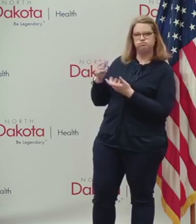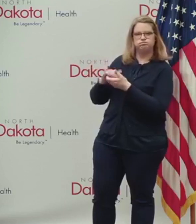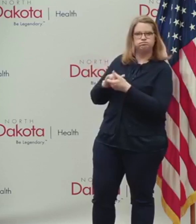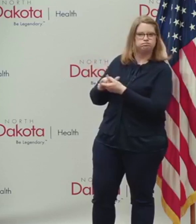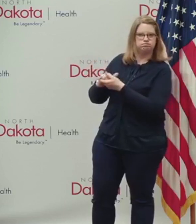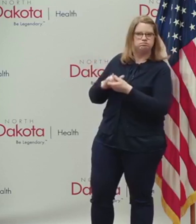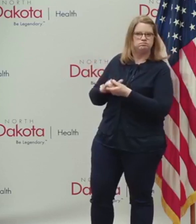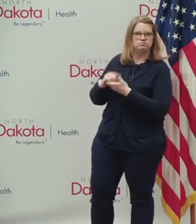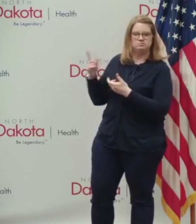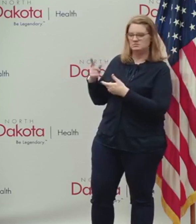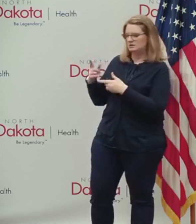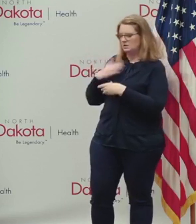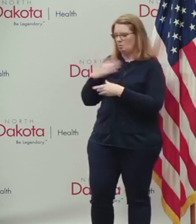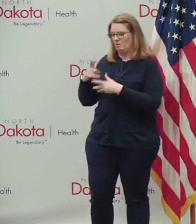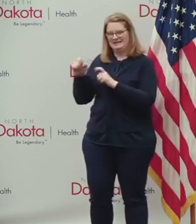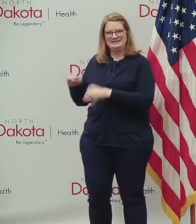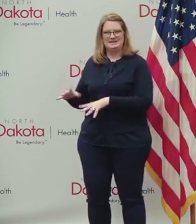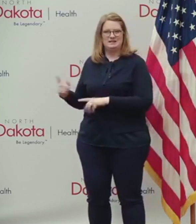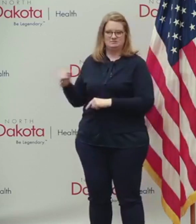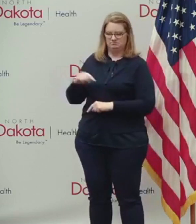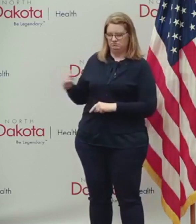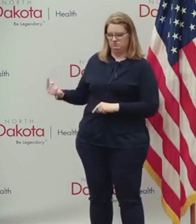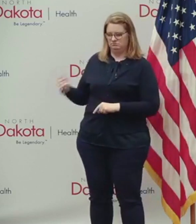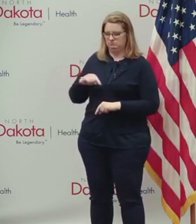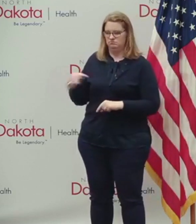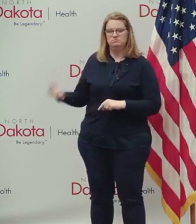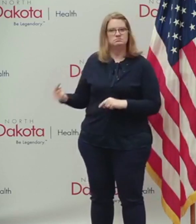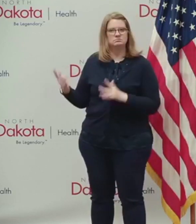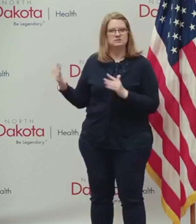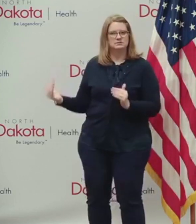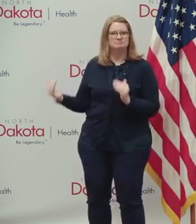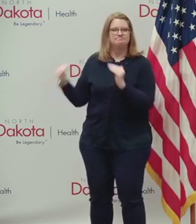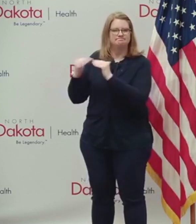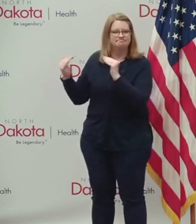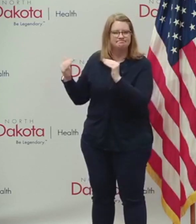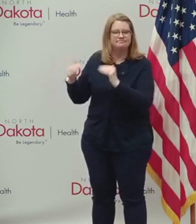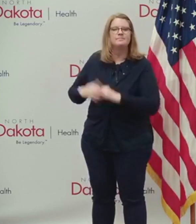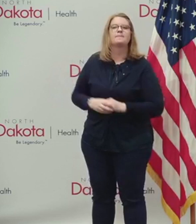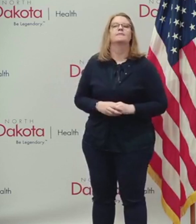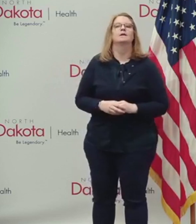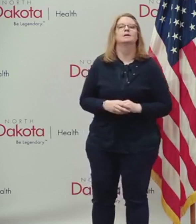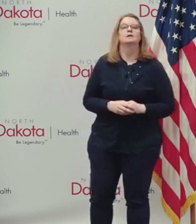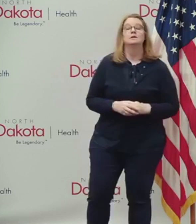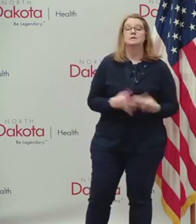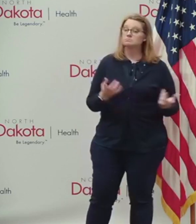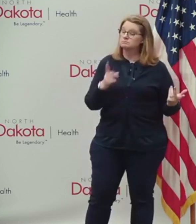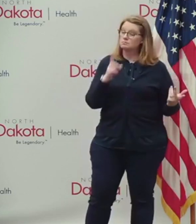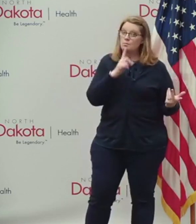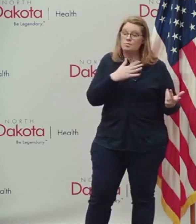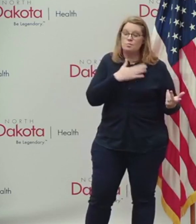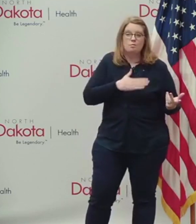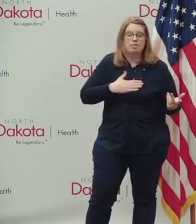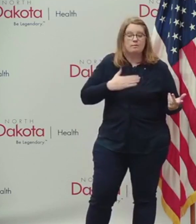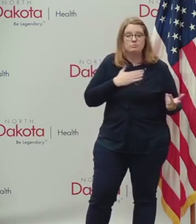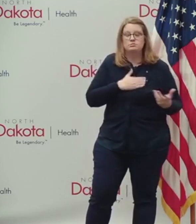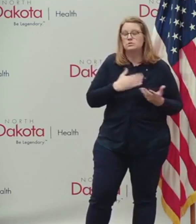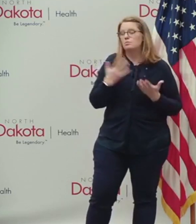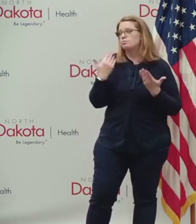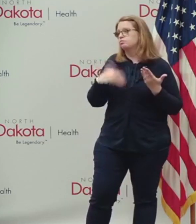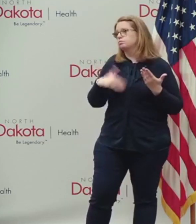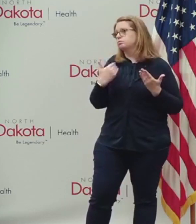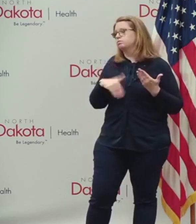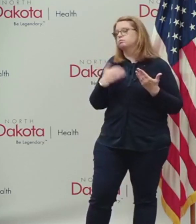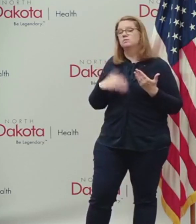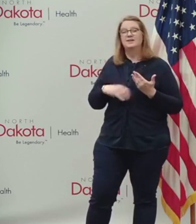test North Dakotans till we sort of match equivalency. We really appreciate that, because of course it is one